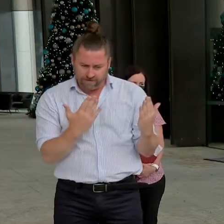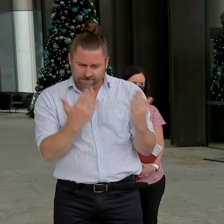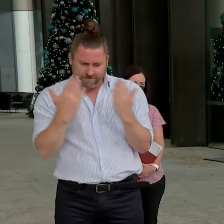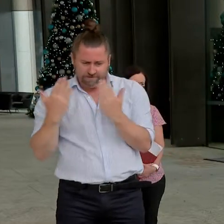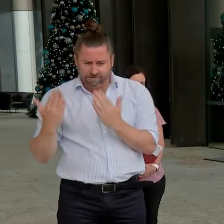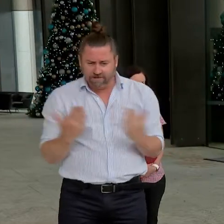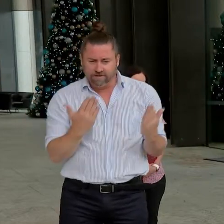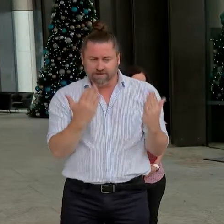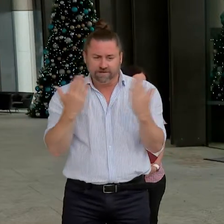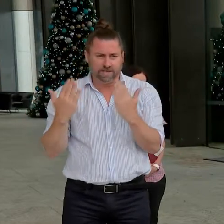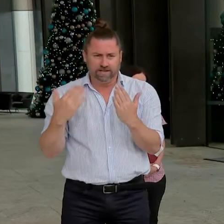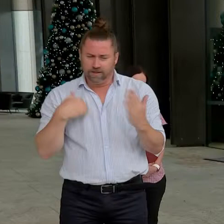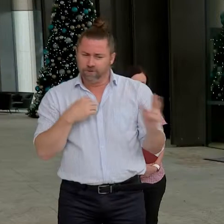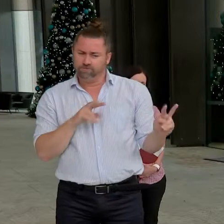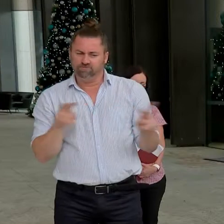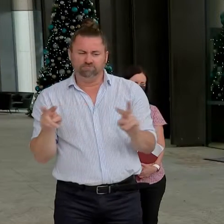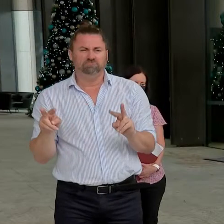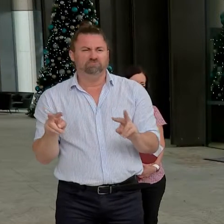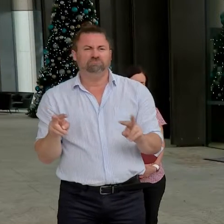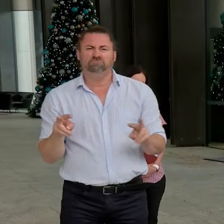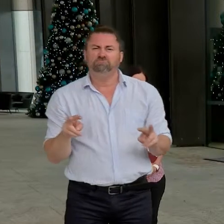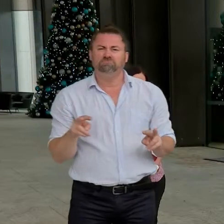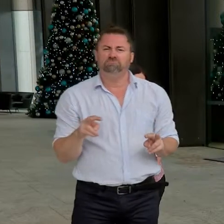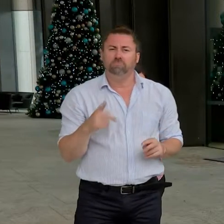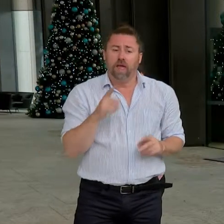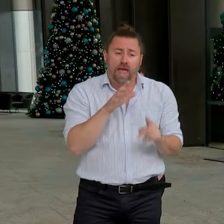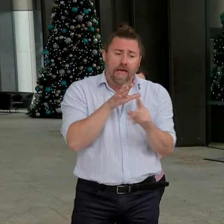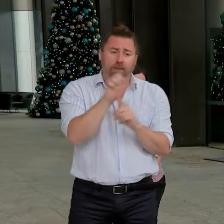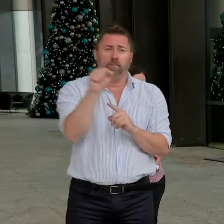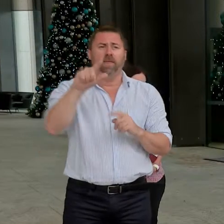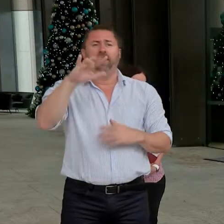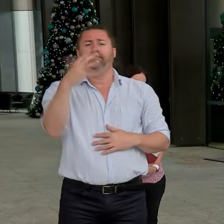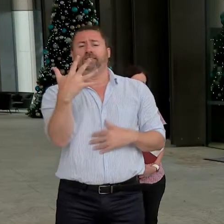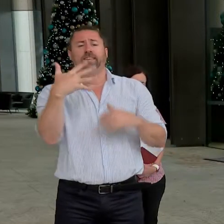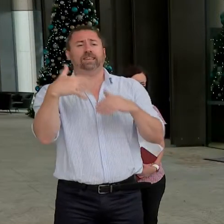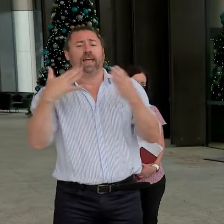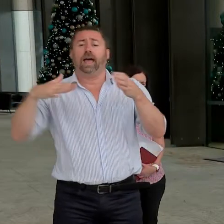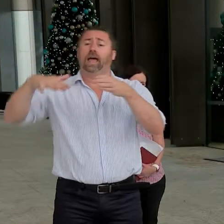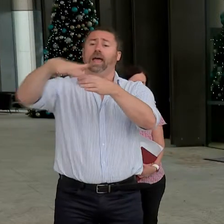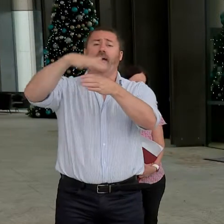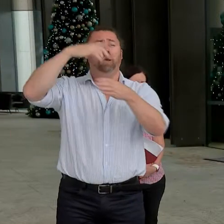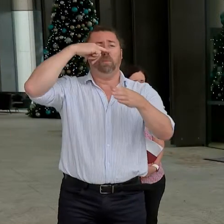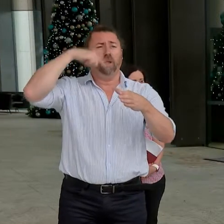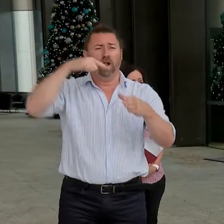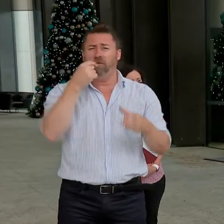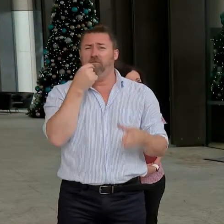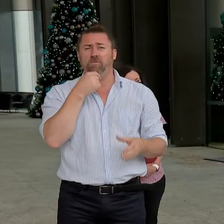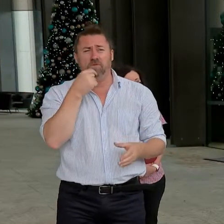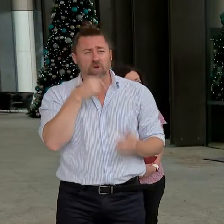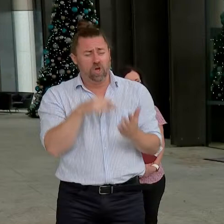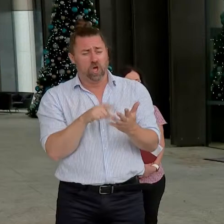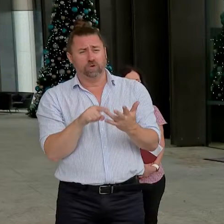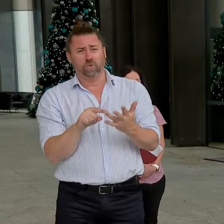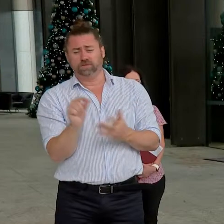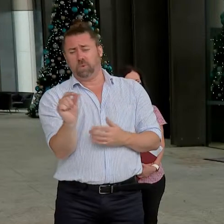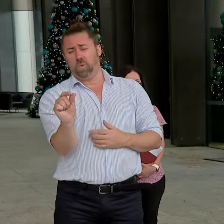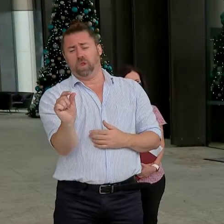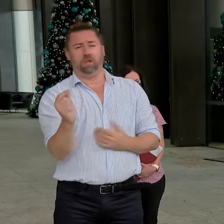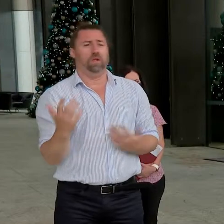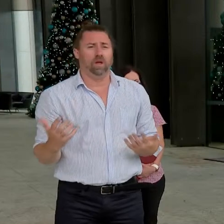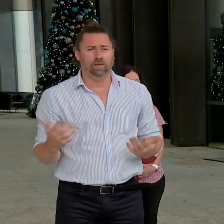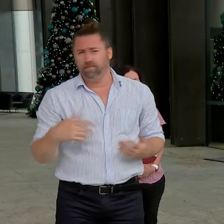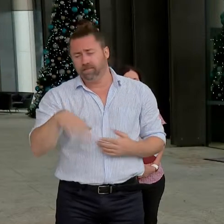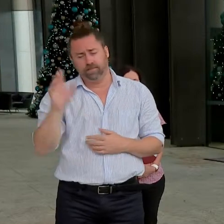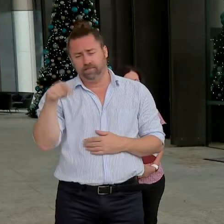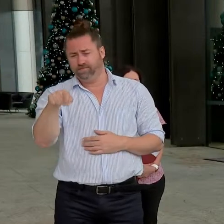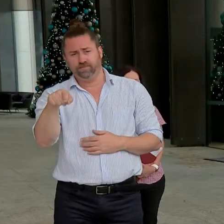the positivity rate in that day 5 test is so low that it is not contributing